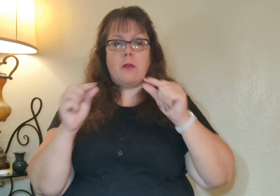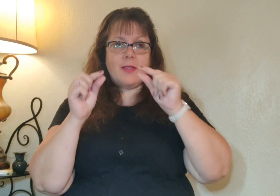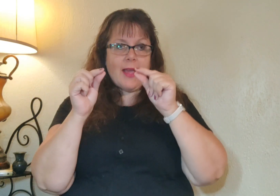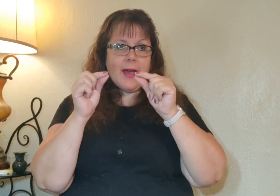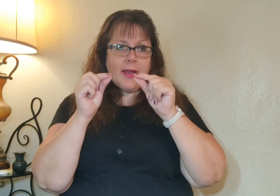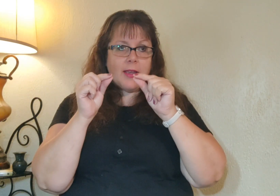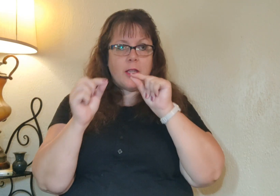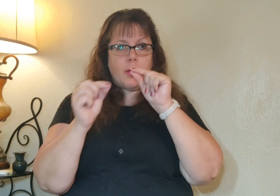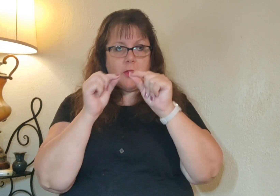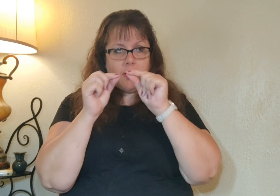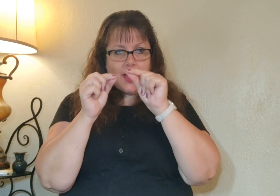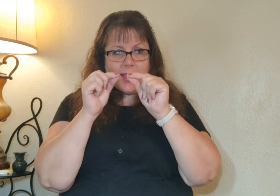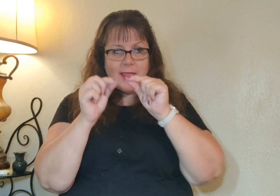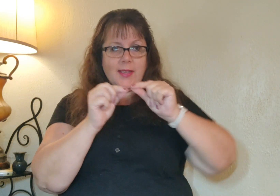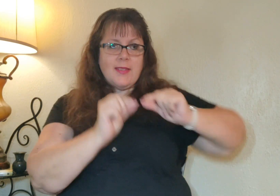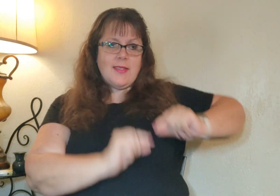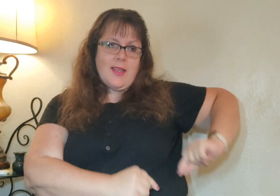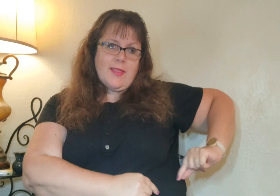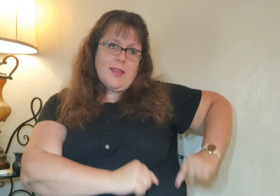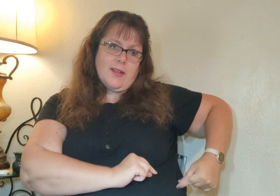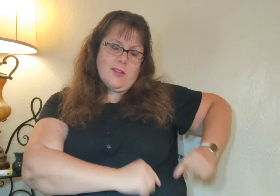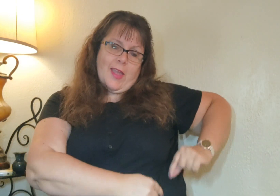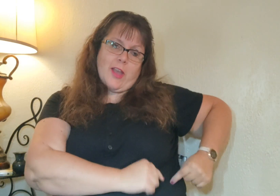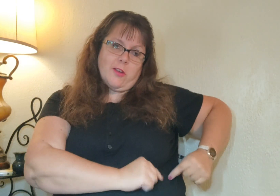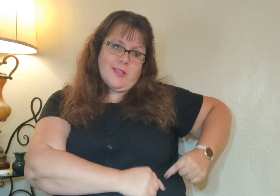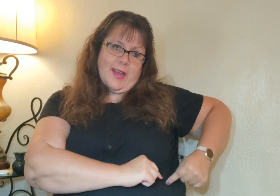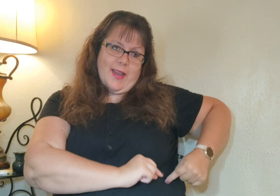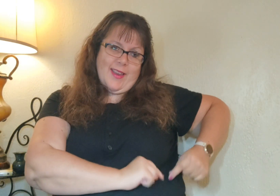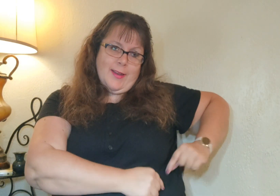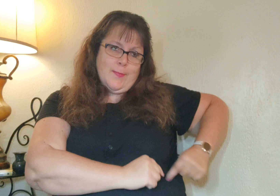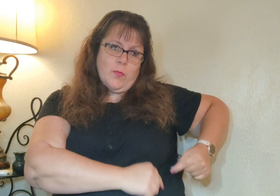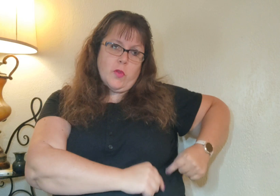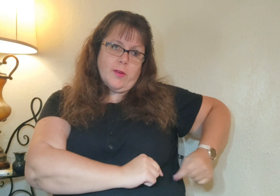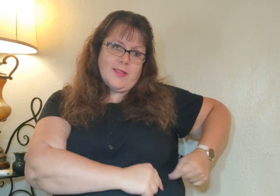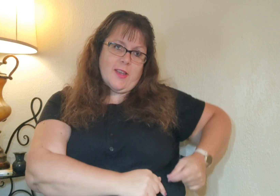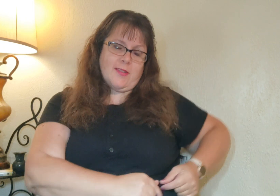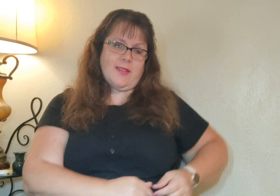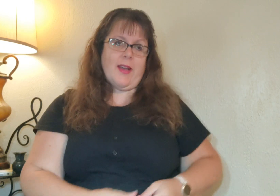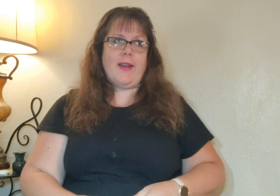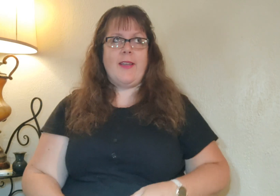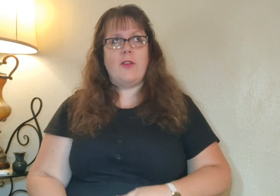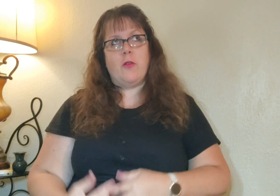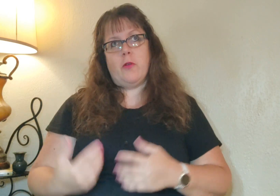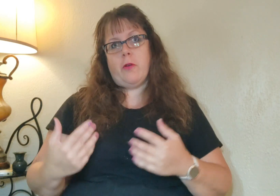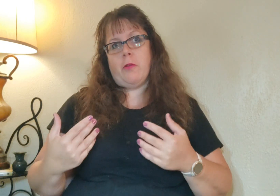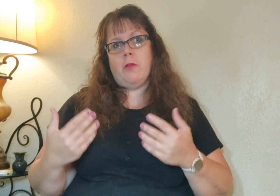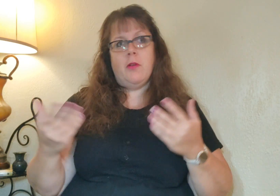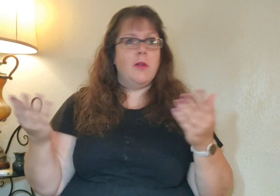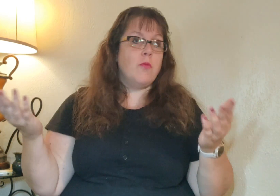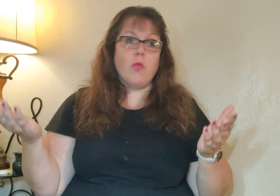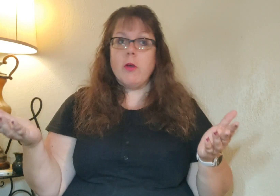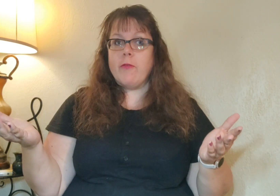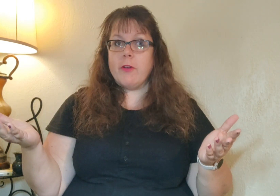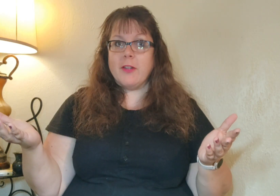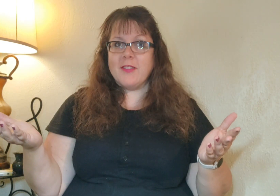your side, you would do like this, and then at your side. Thorns at your side, or wherever else.